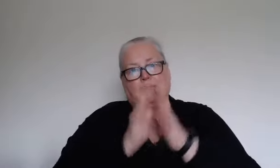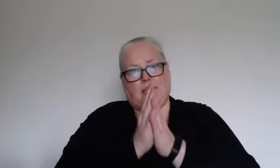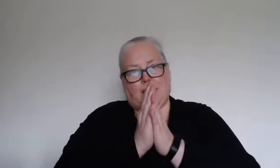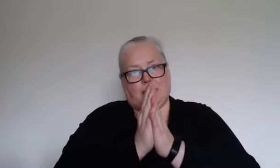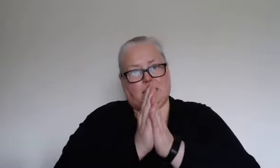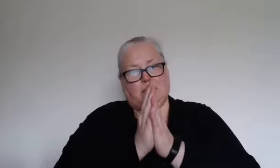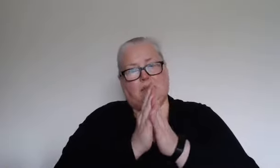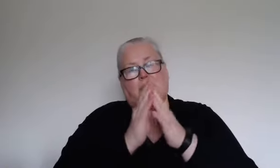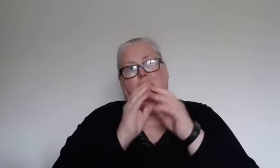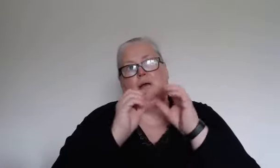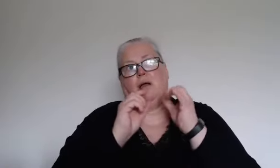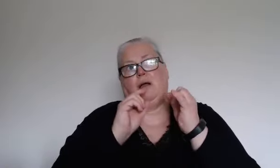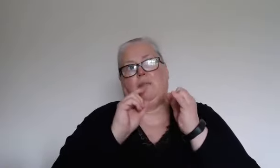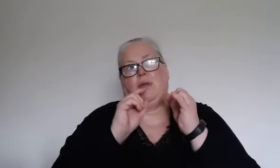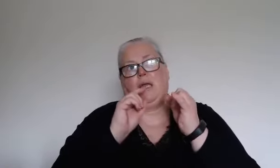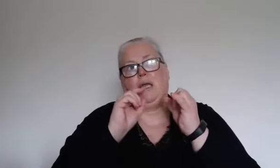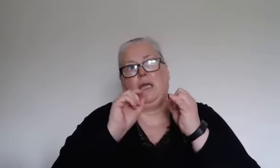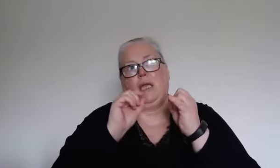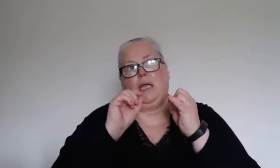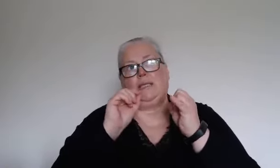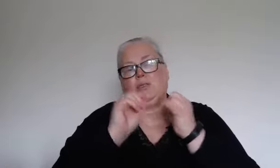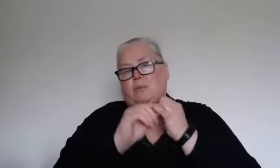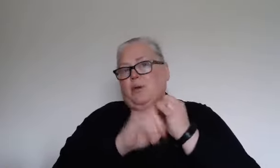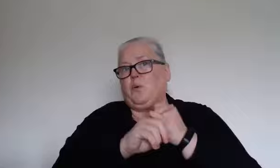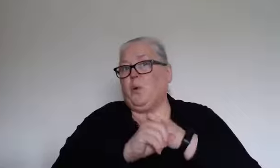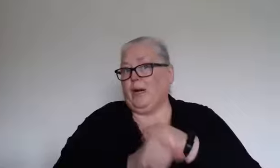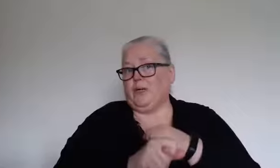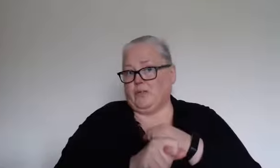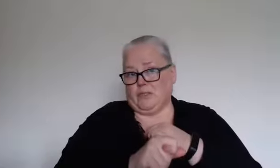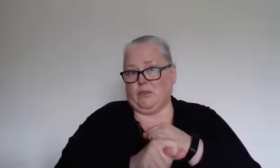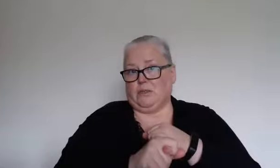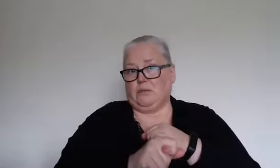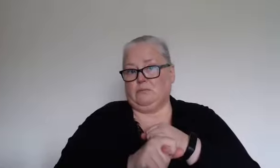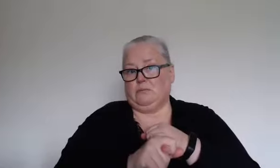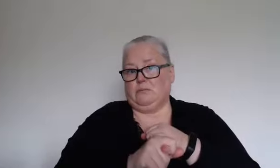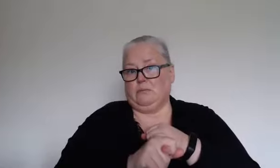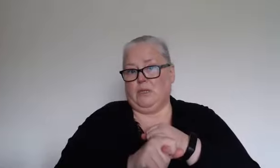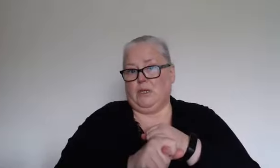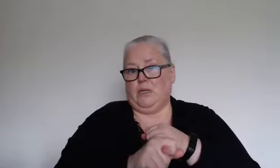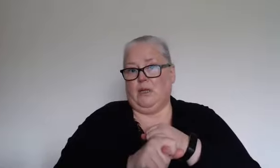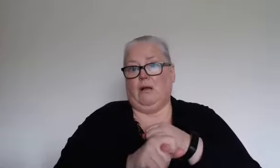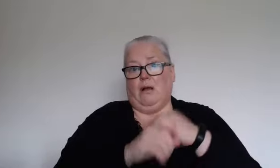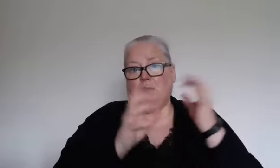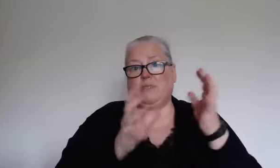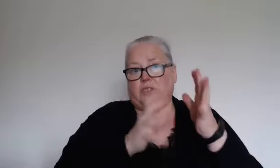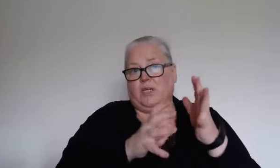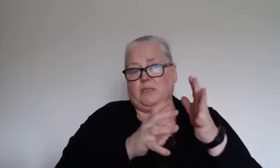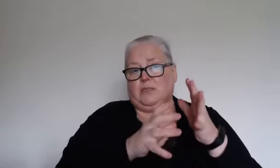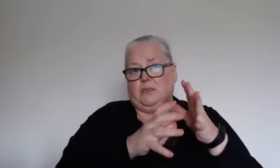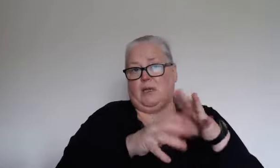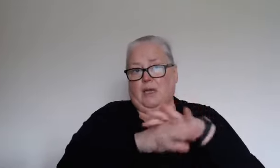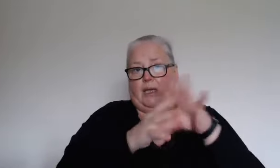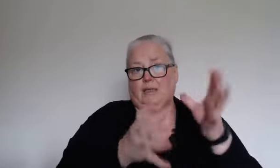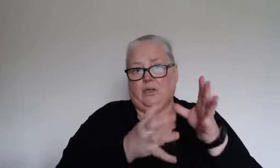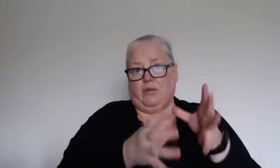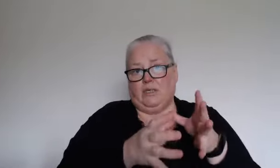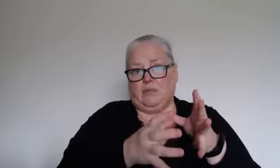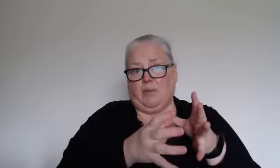said, um, it doesn't matter where you start. I'm suggesting a healthier eating